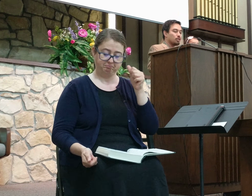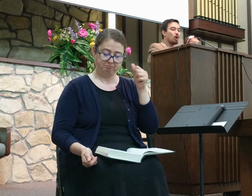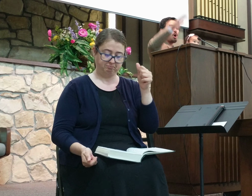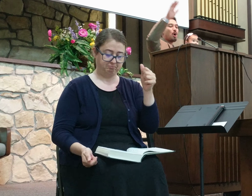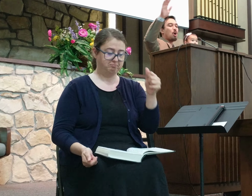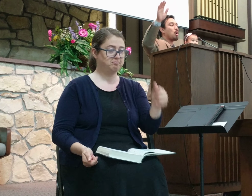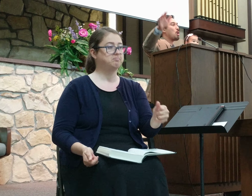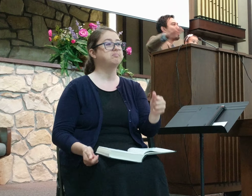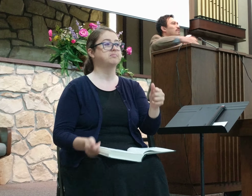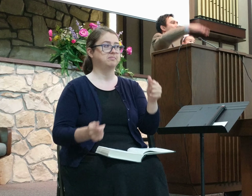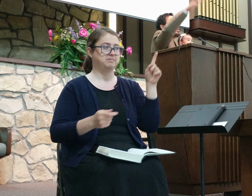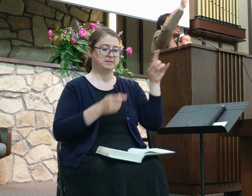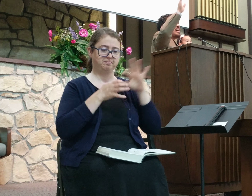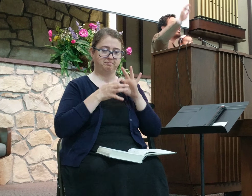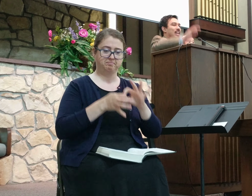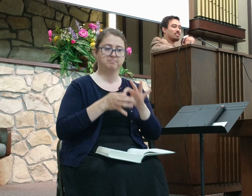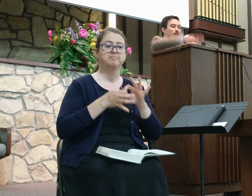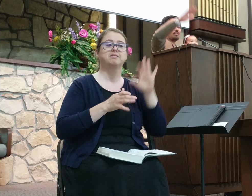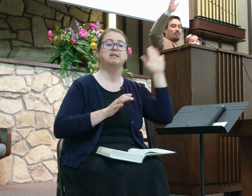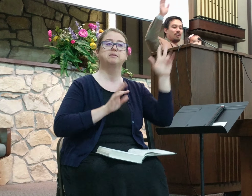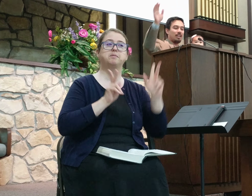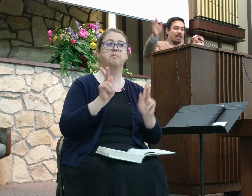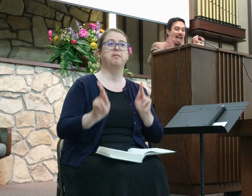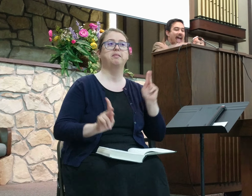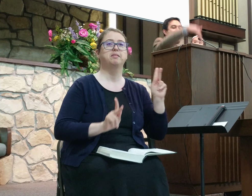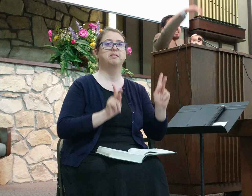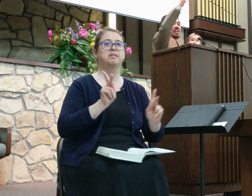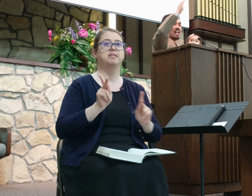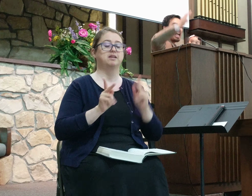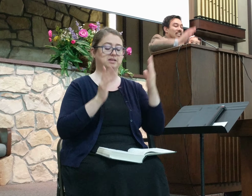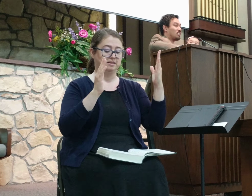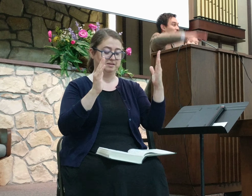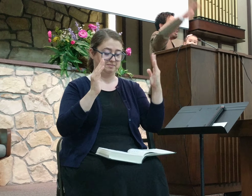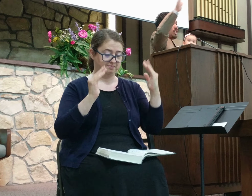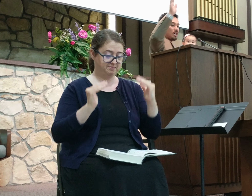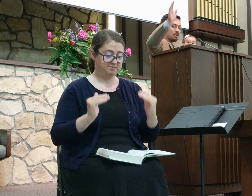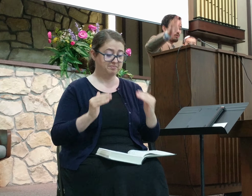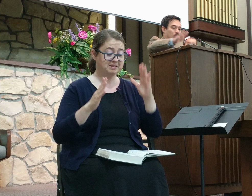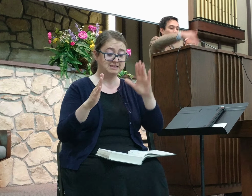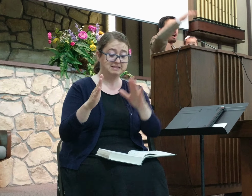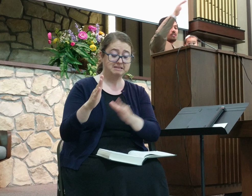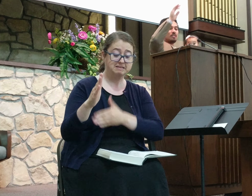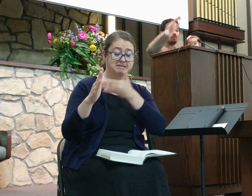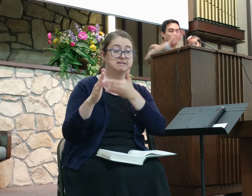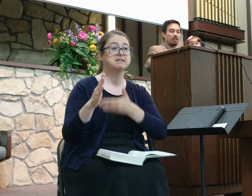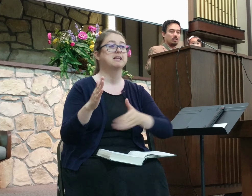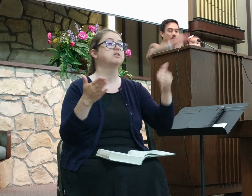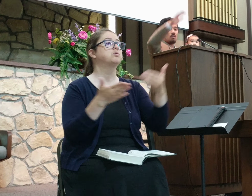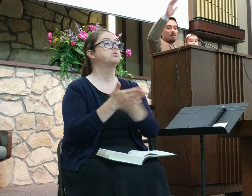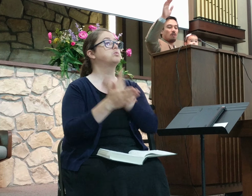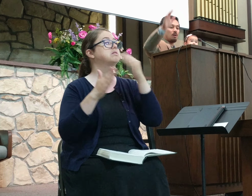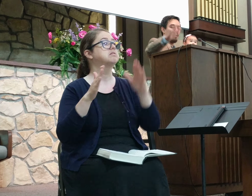to His own, very good, stands for three, and See His suffer,